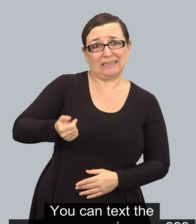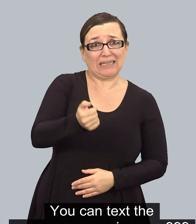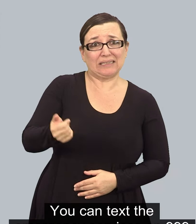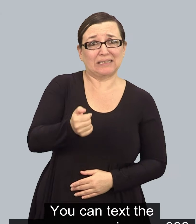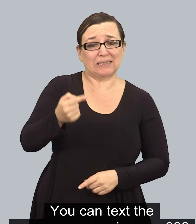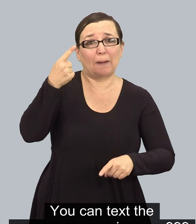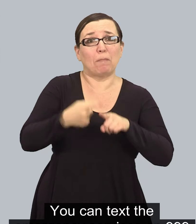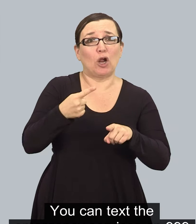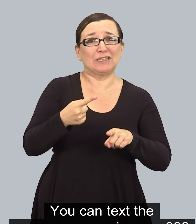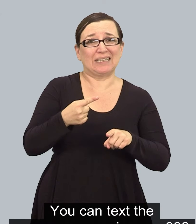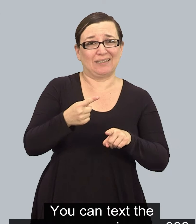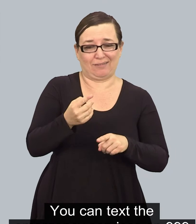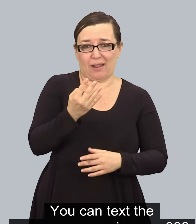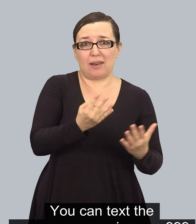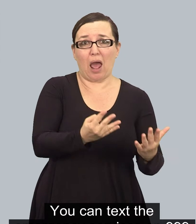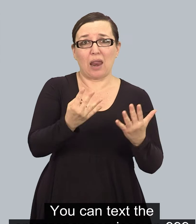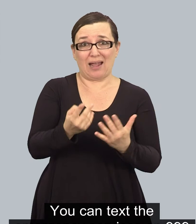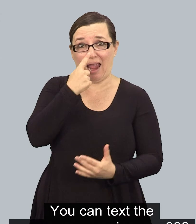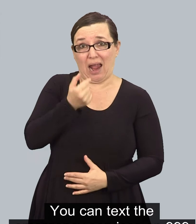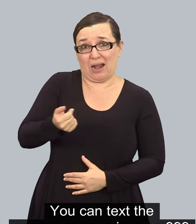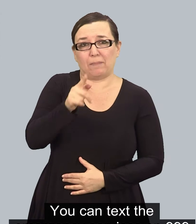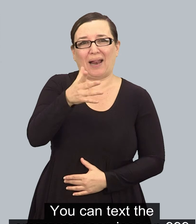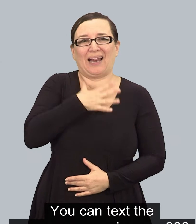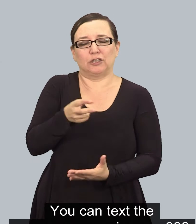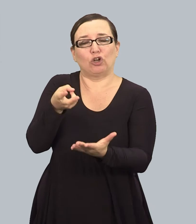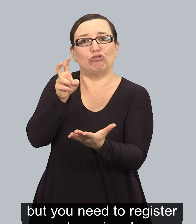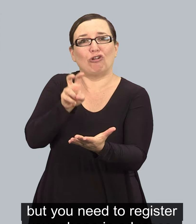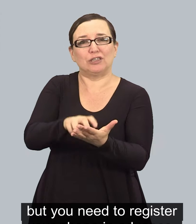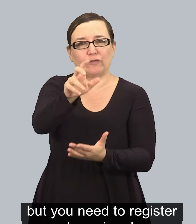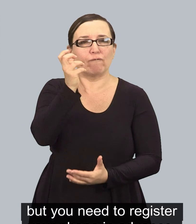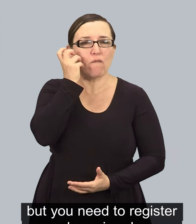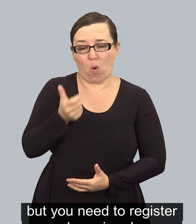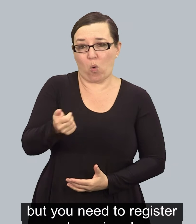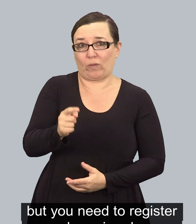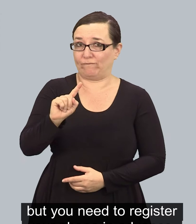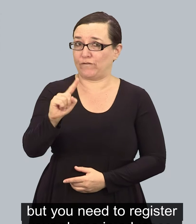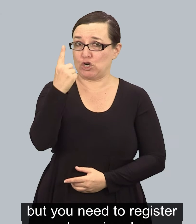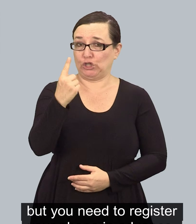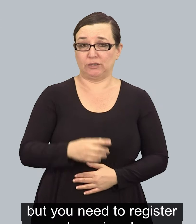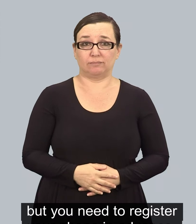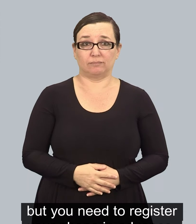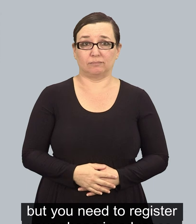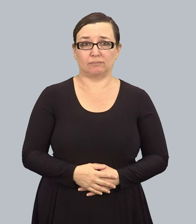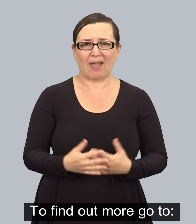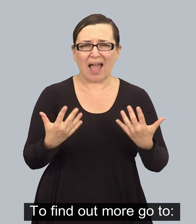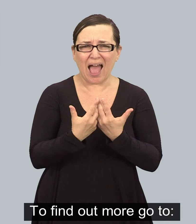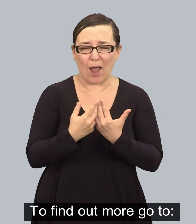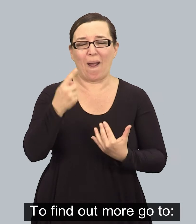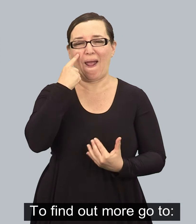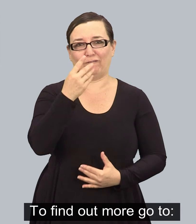You can text the emergency services on 999, but you need to register your phone in advance. To find